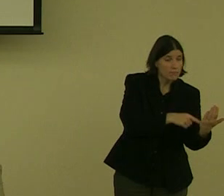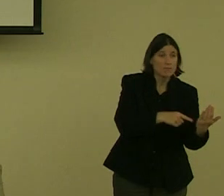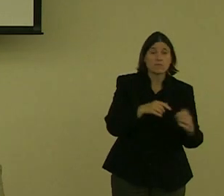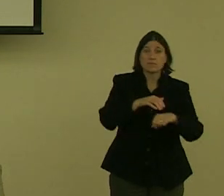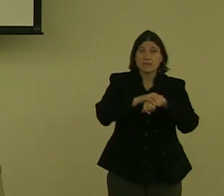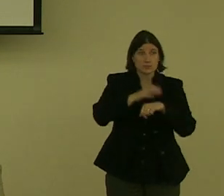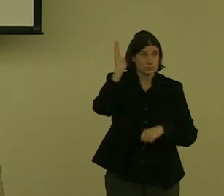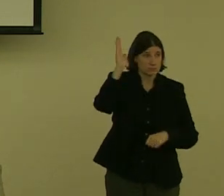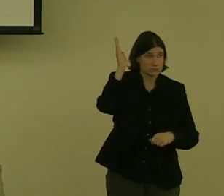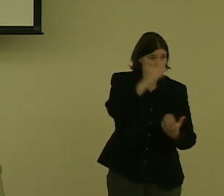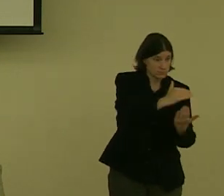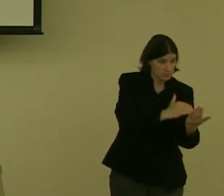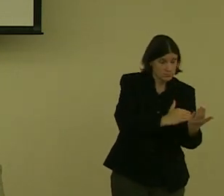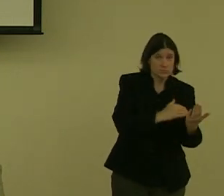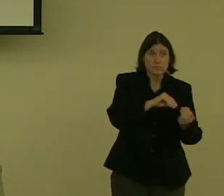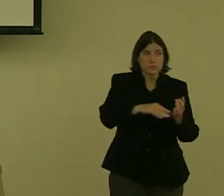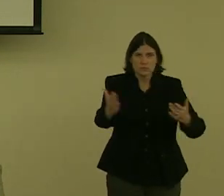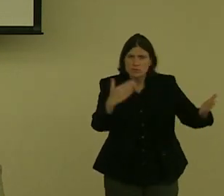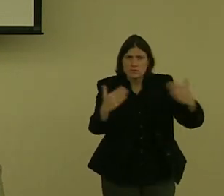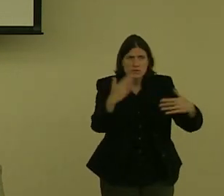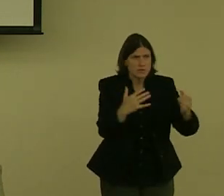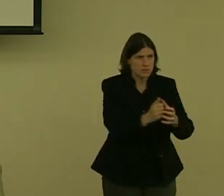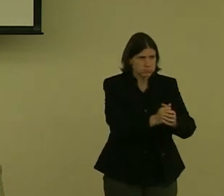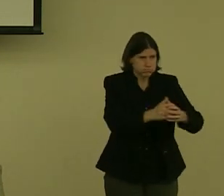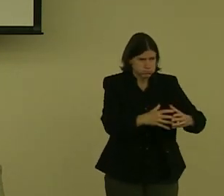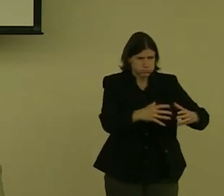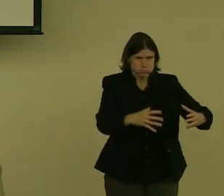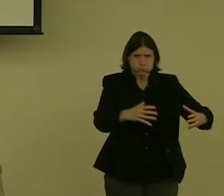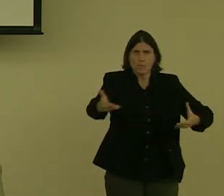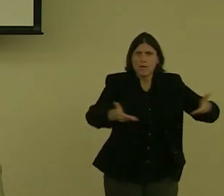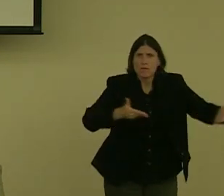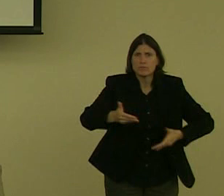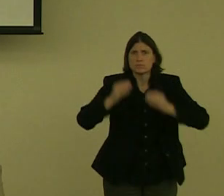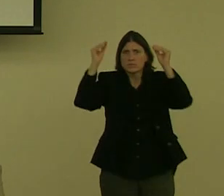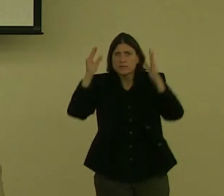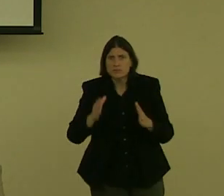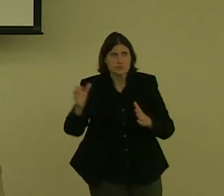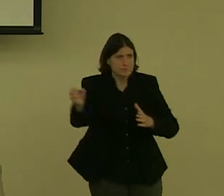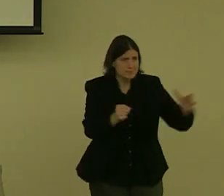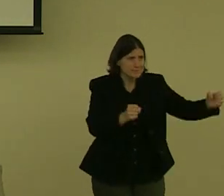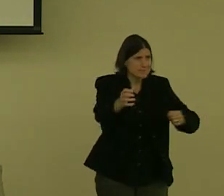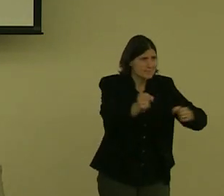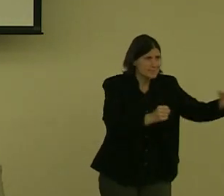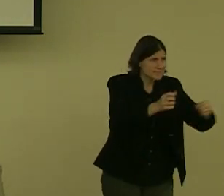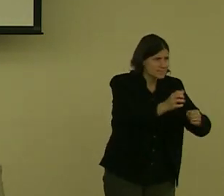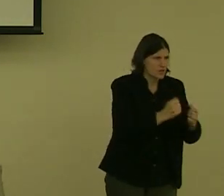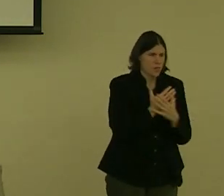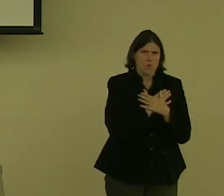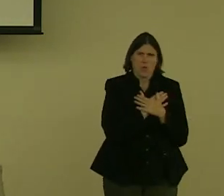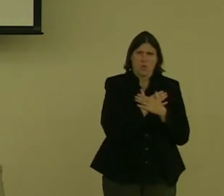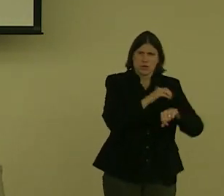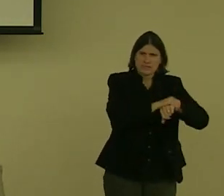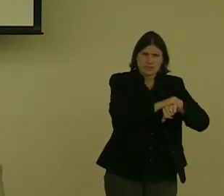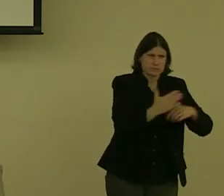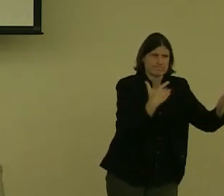to add more faculty, they're not always so willing to allow that to spin off. You know, they're going to lose enrollment,